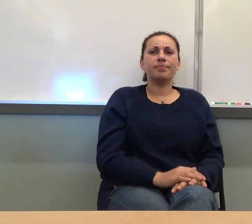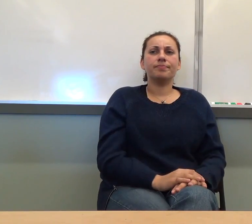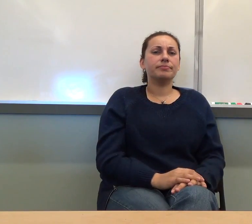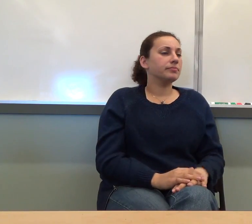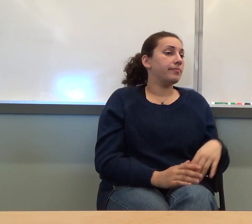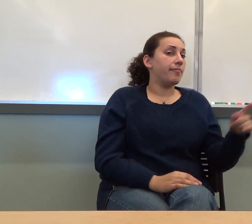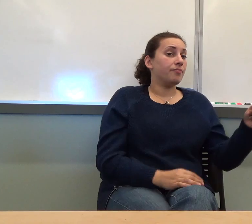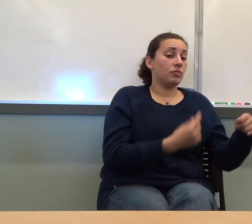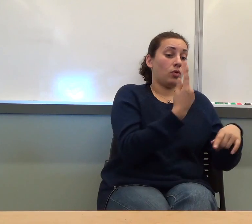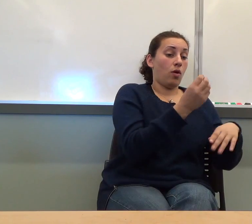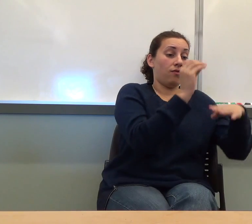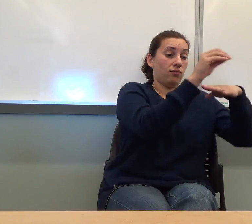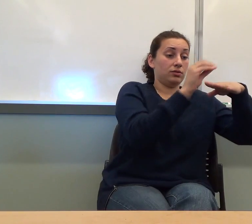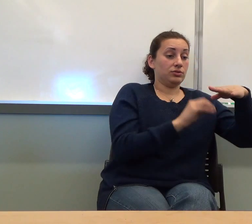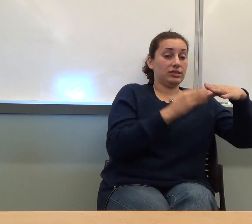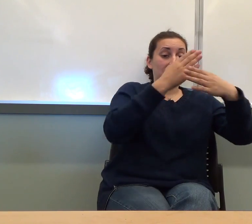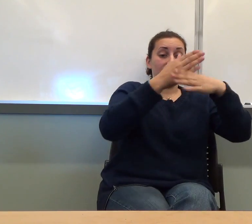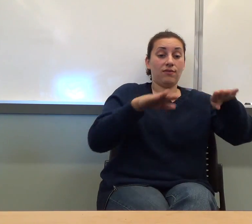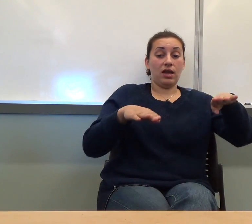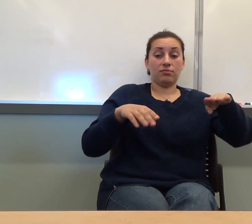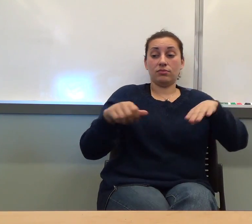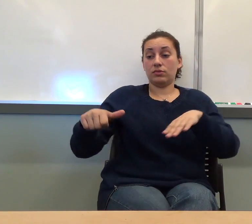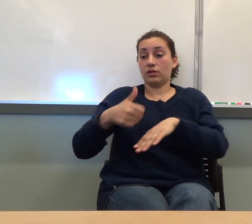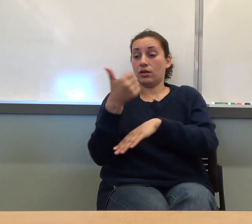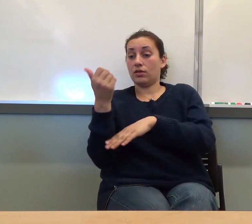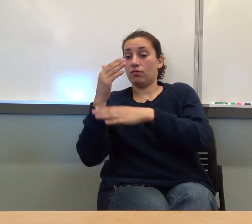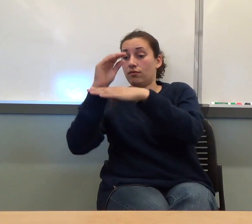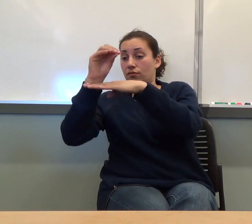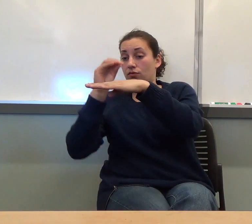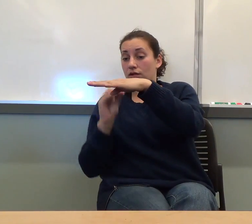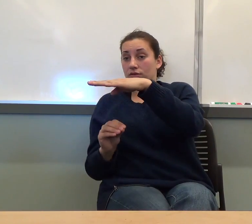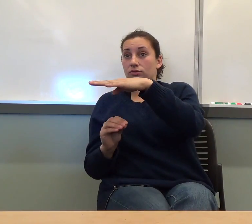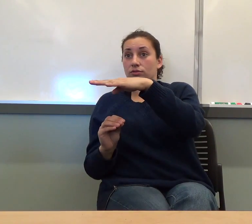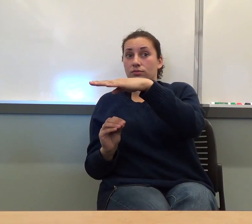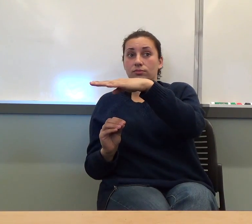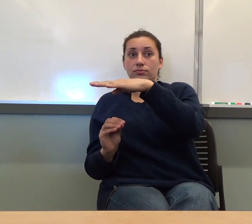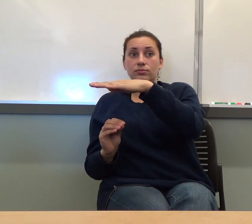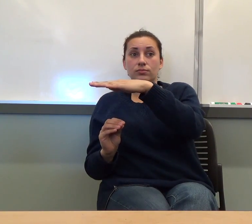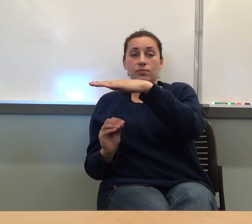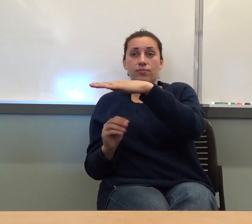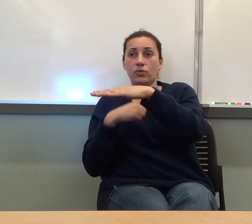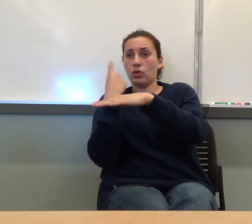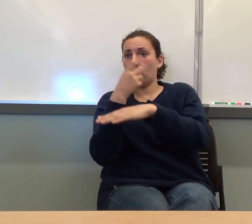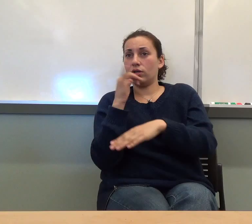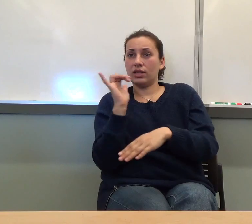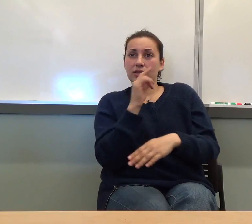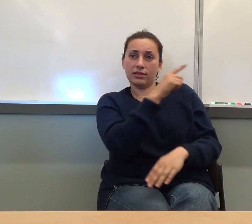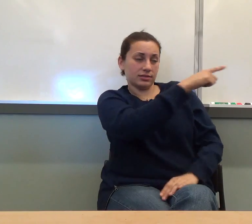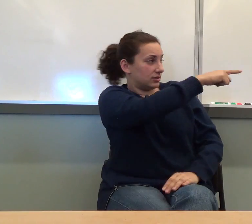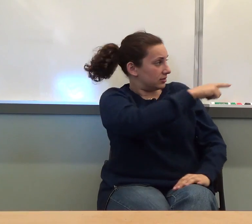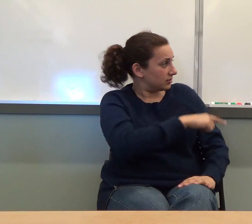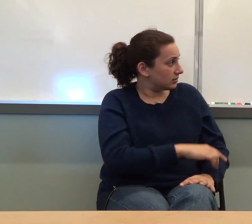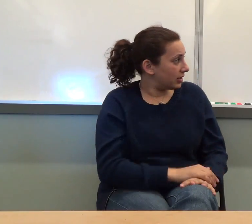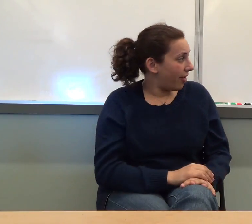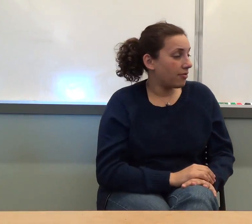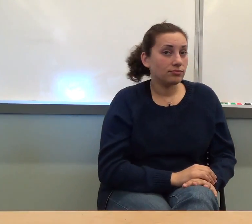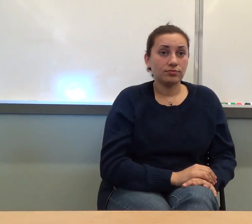another fraction. If you wrote it in the book notation, which is a one-line kind of notation, it would look like this. 9/4 divided